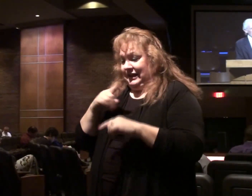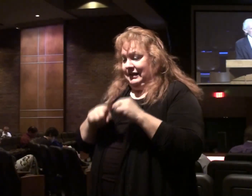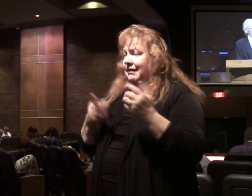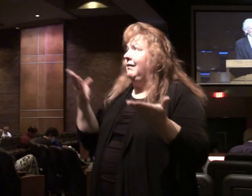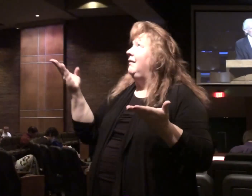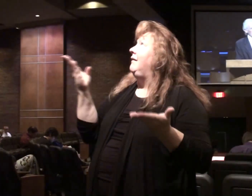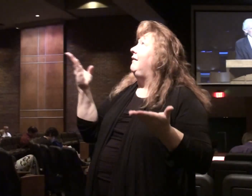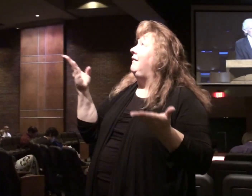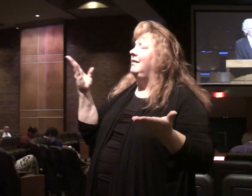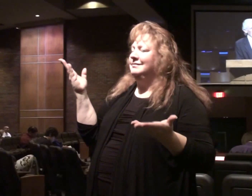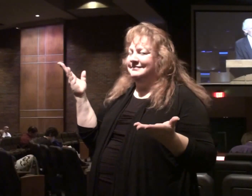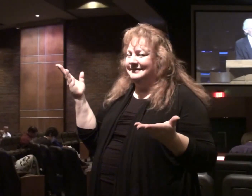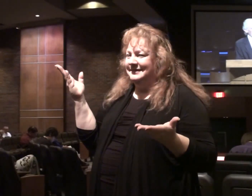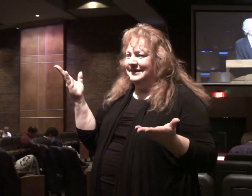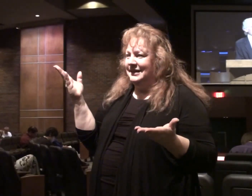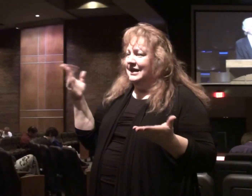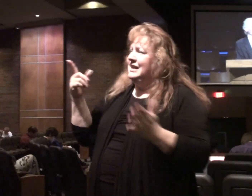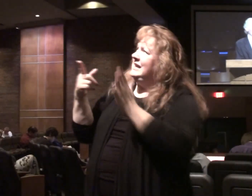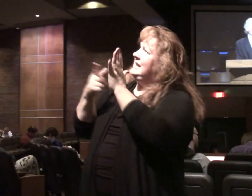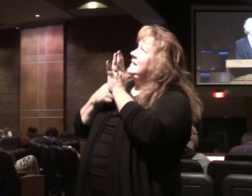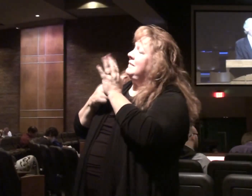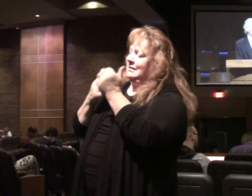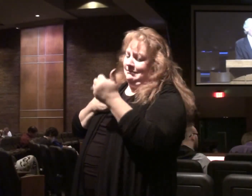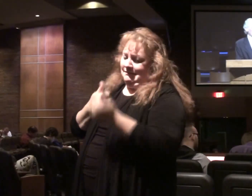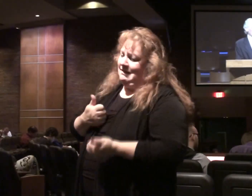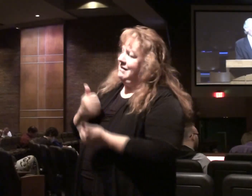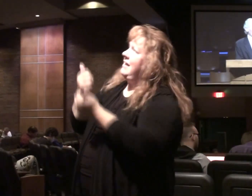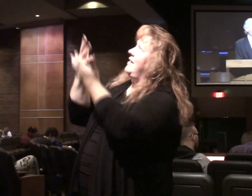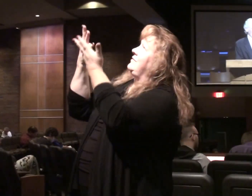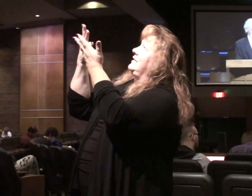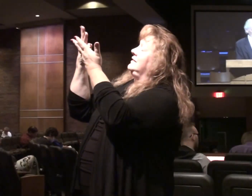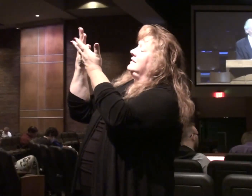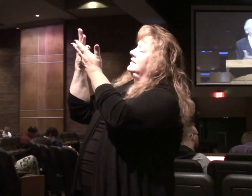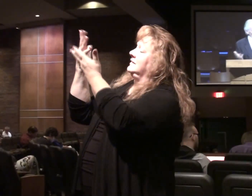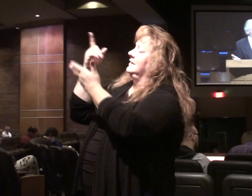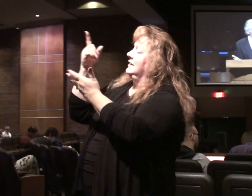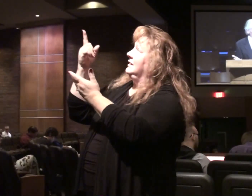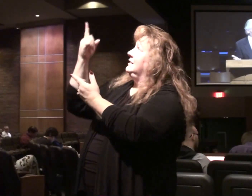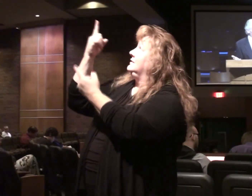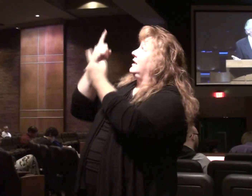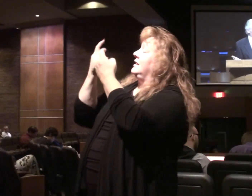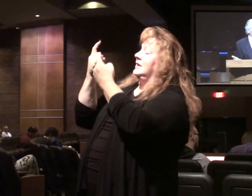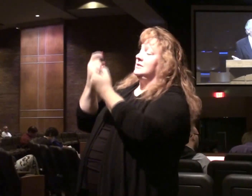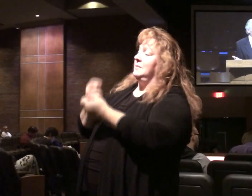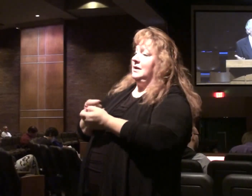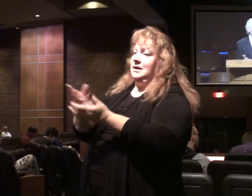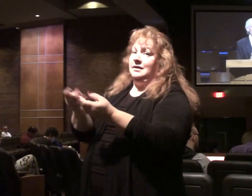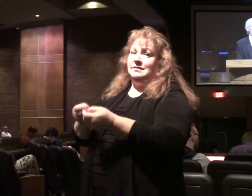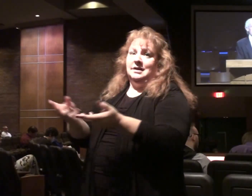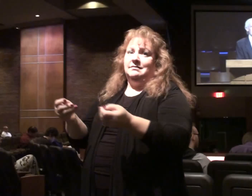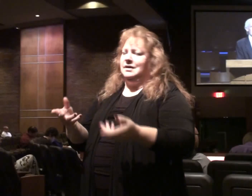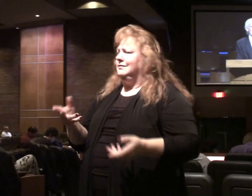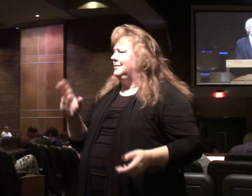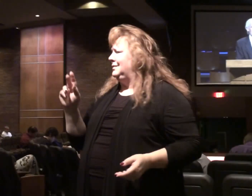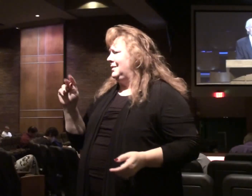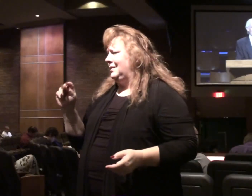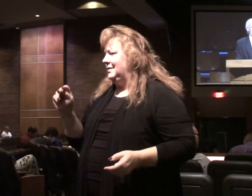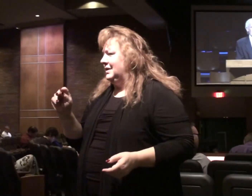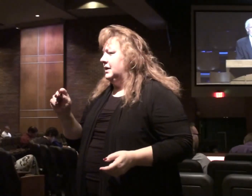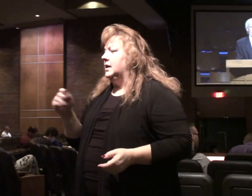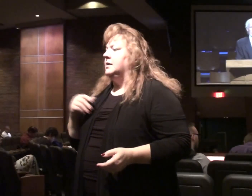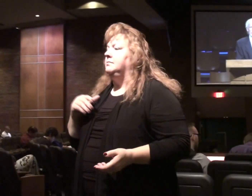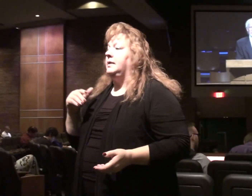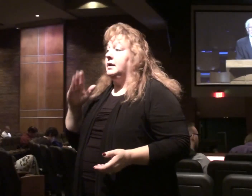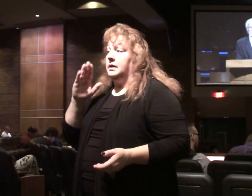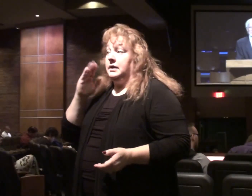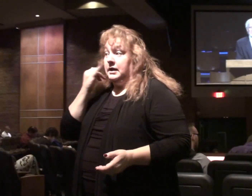serve, because he demands everything. He hasn't asked me to give away everything. But if we do